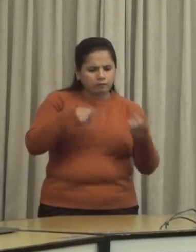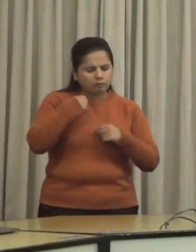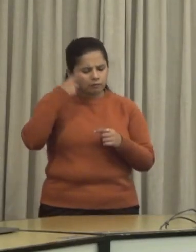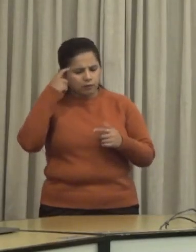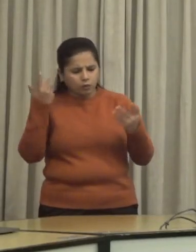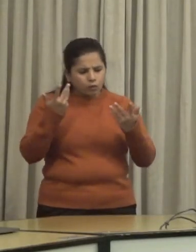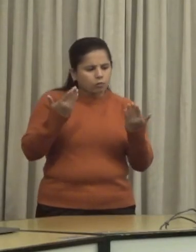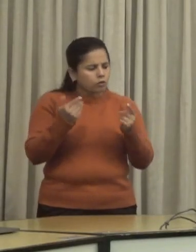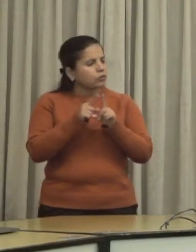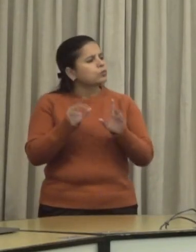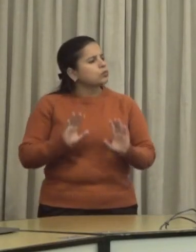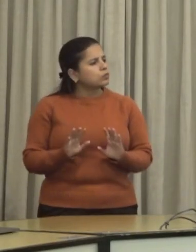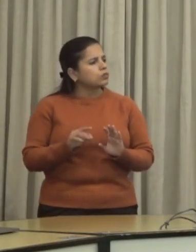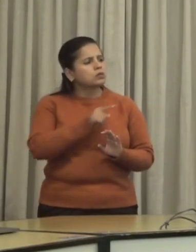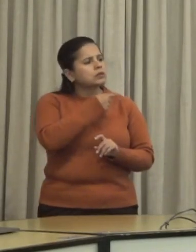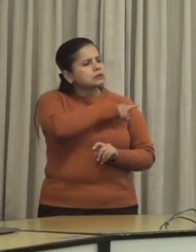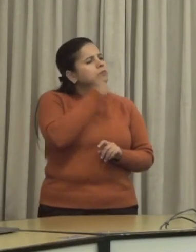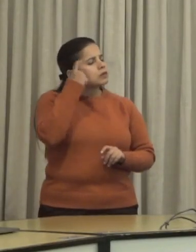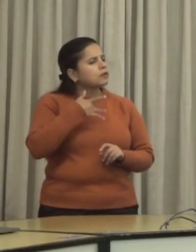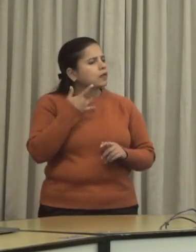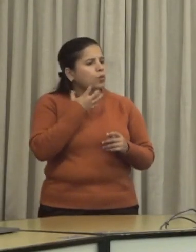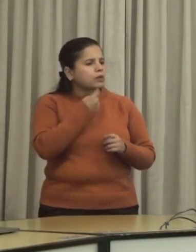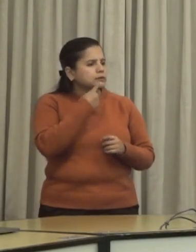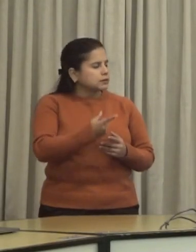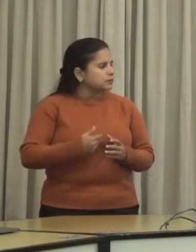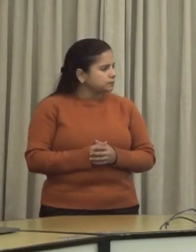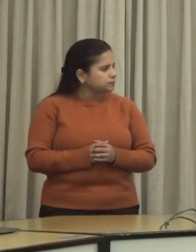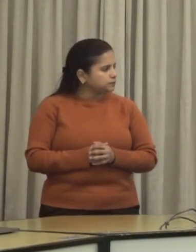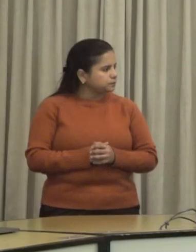So, what would you have to say about that?